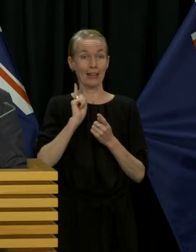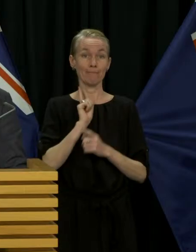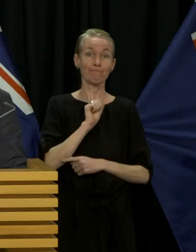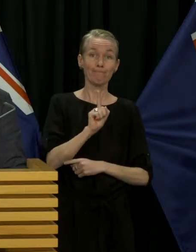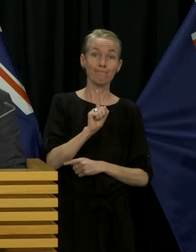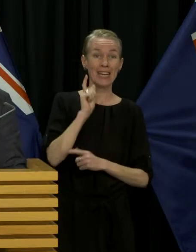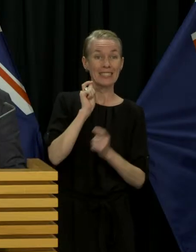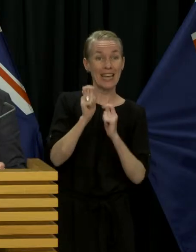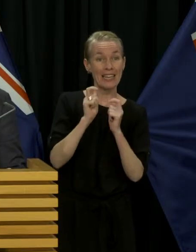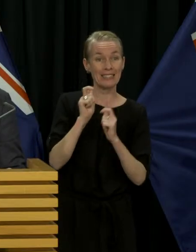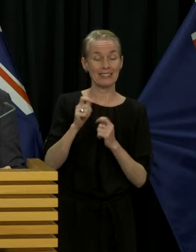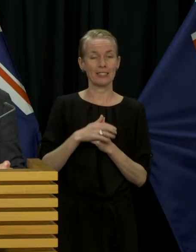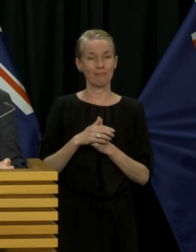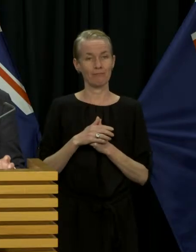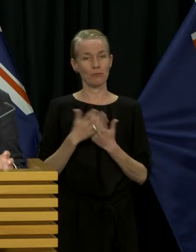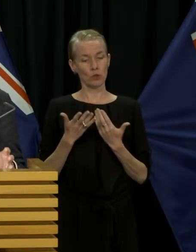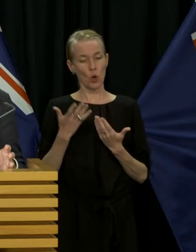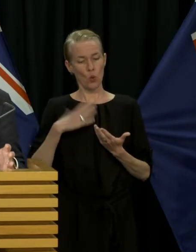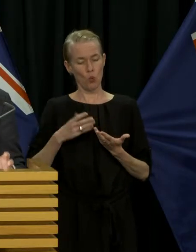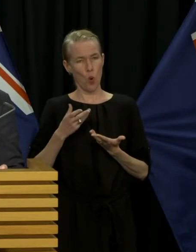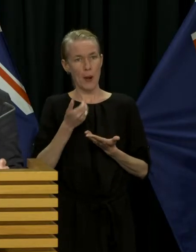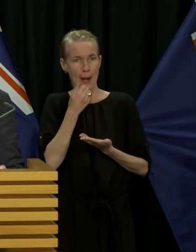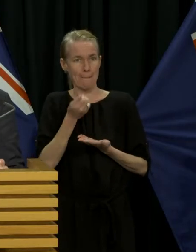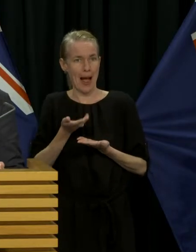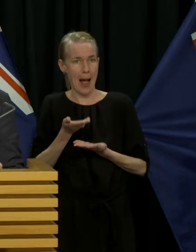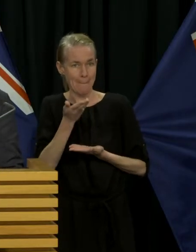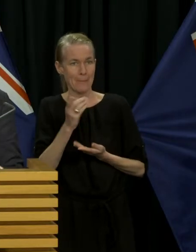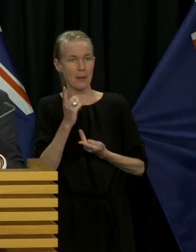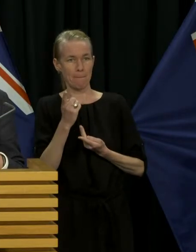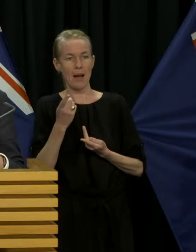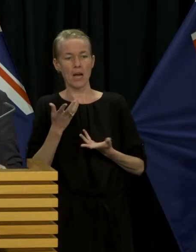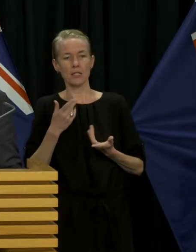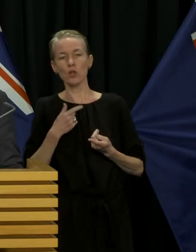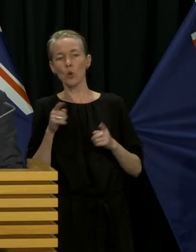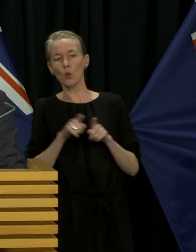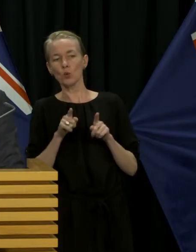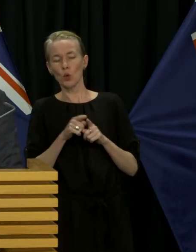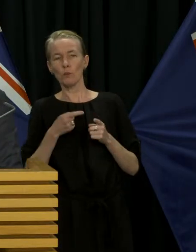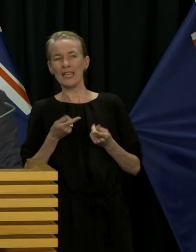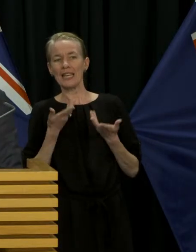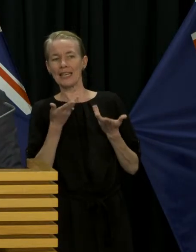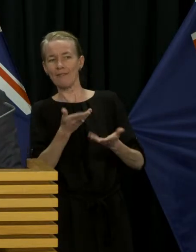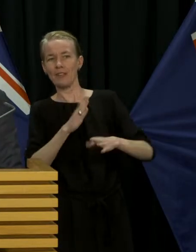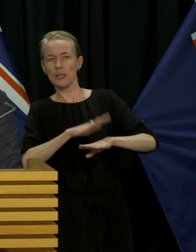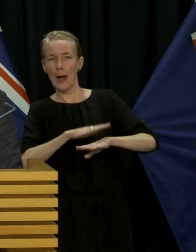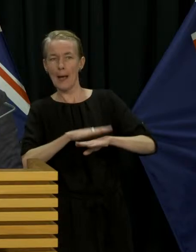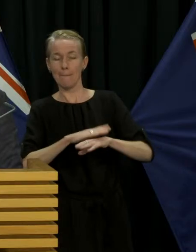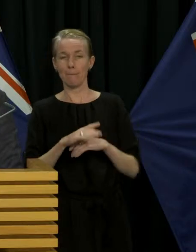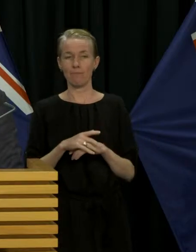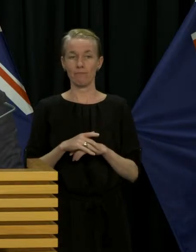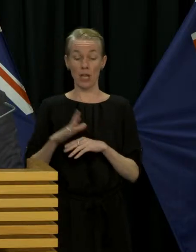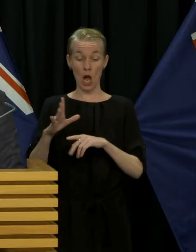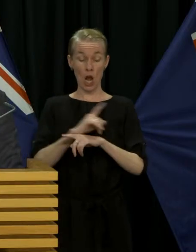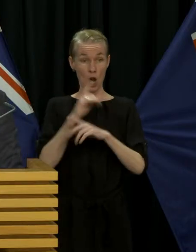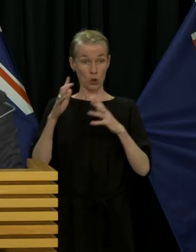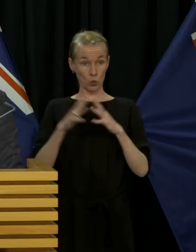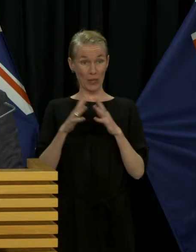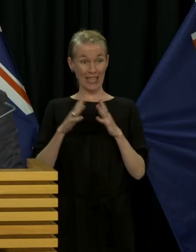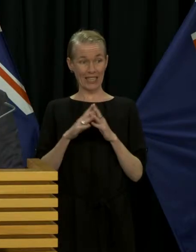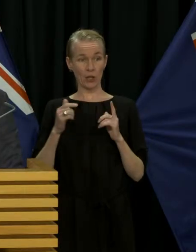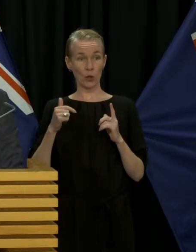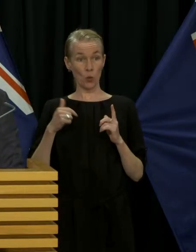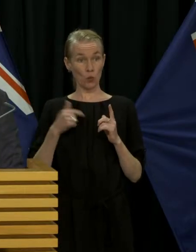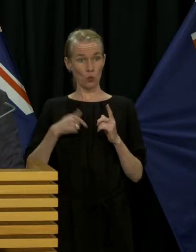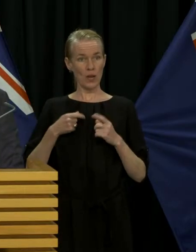but we do need a little bit of space to, to give them the time to do that. Extra guidance was released last week to help get those numbers back